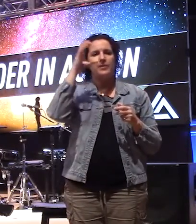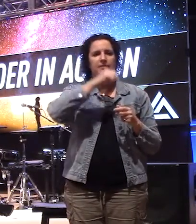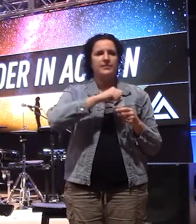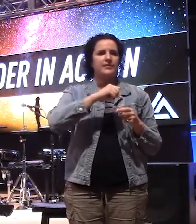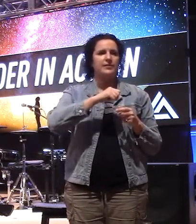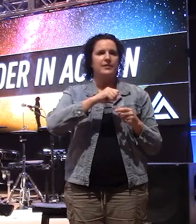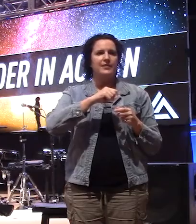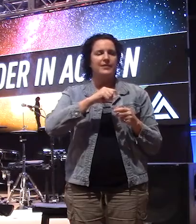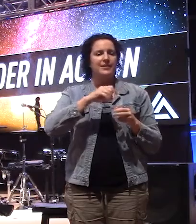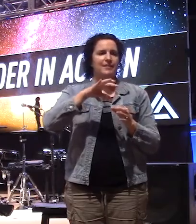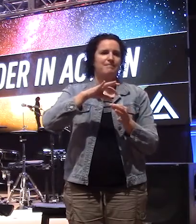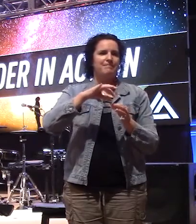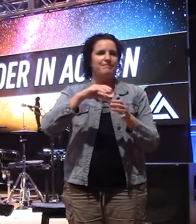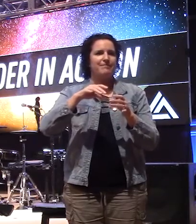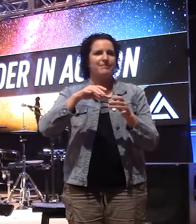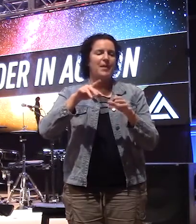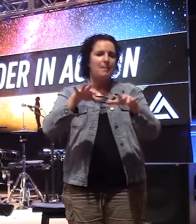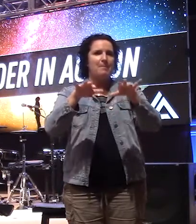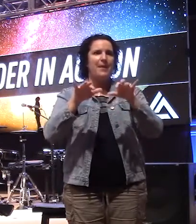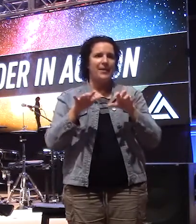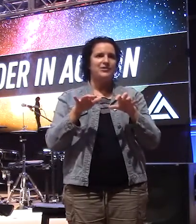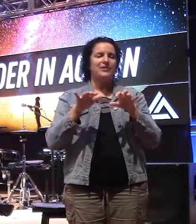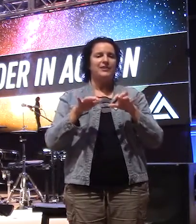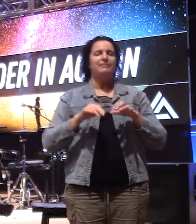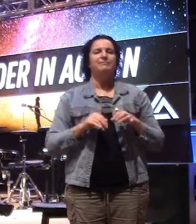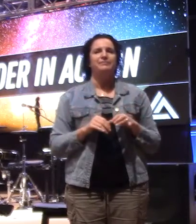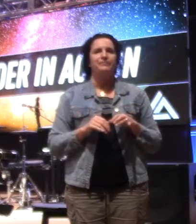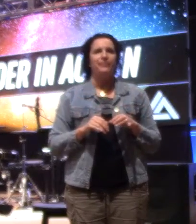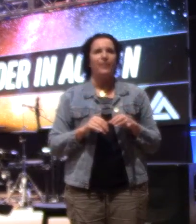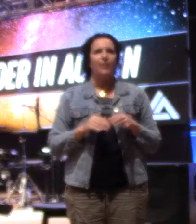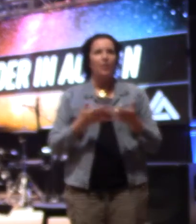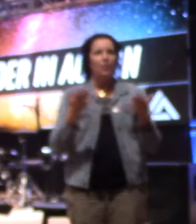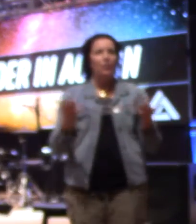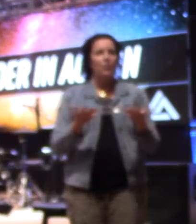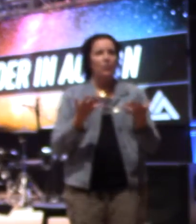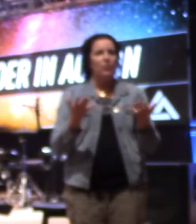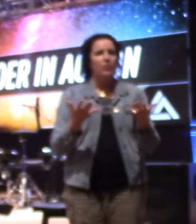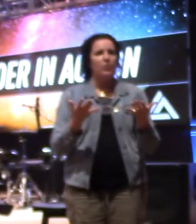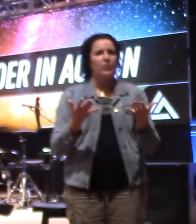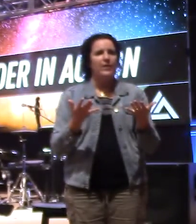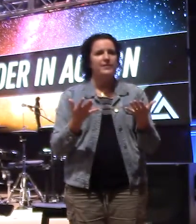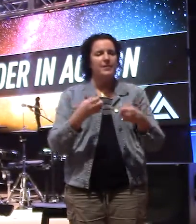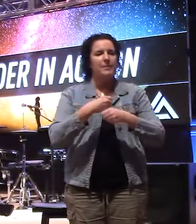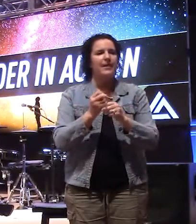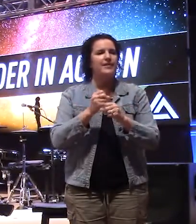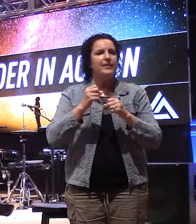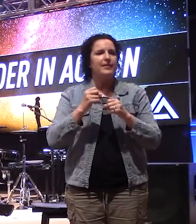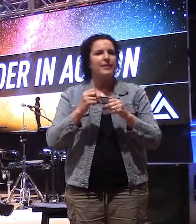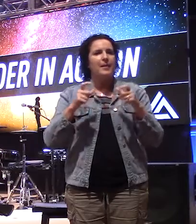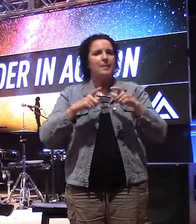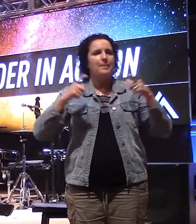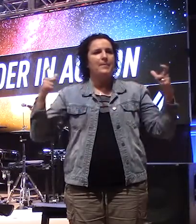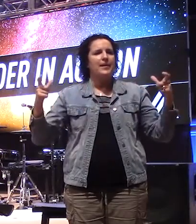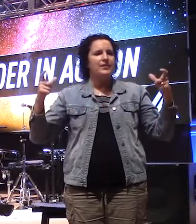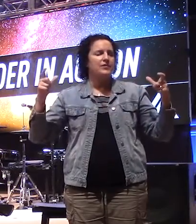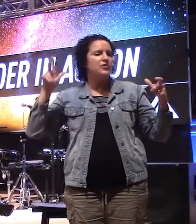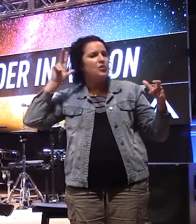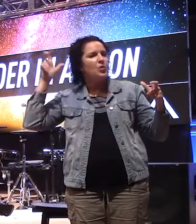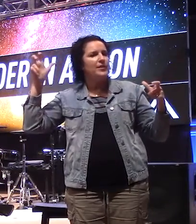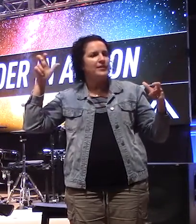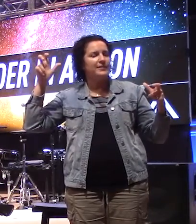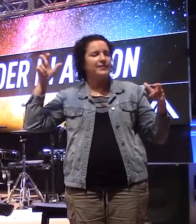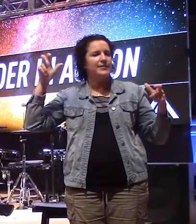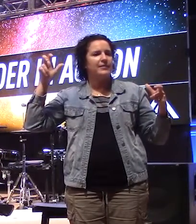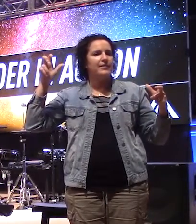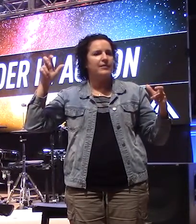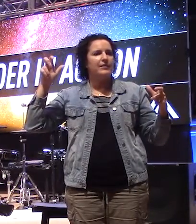supernatural looking for the spectacular. What church is making the biggest noise, the biggest show? Elijah wanted to see God,